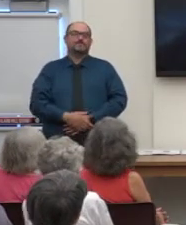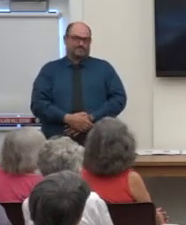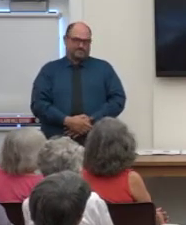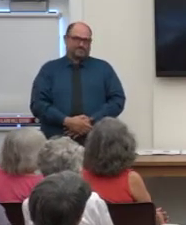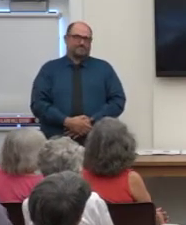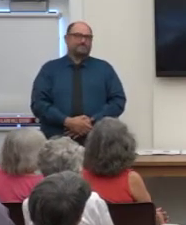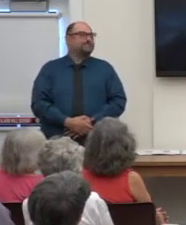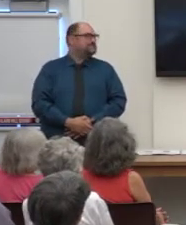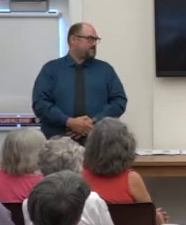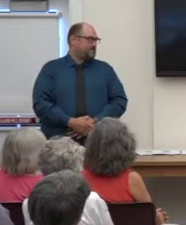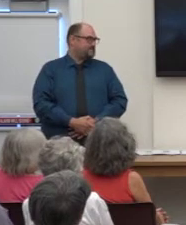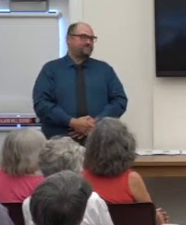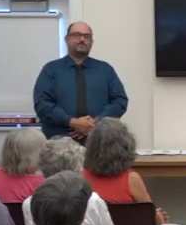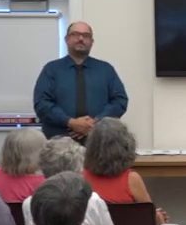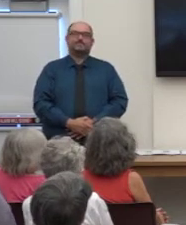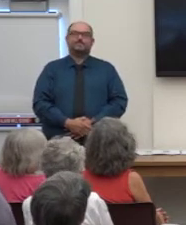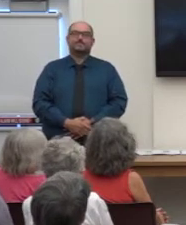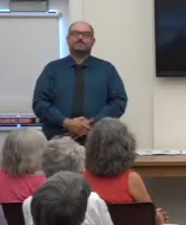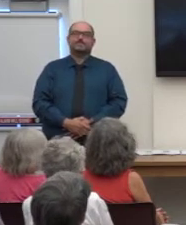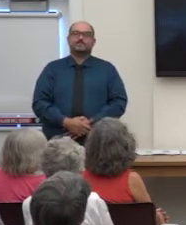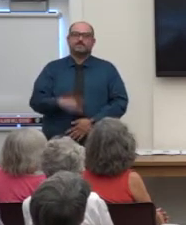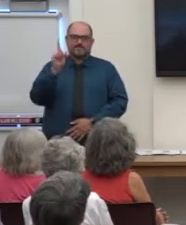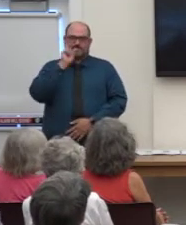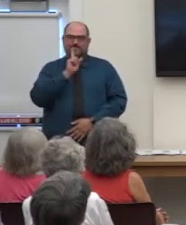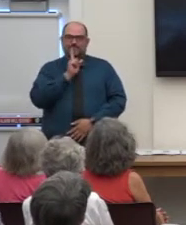So, the sign for deaf.